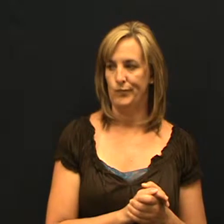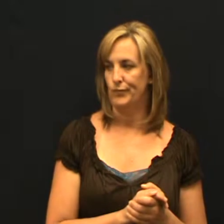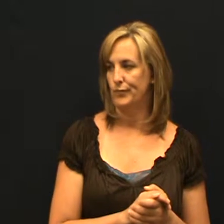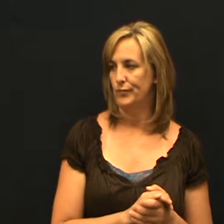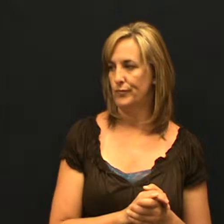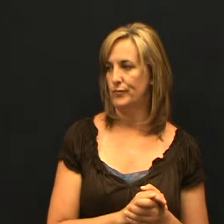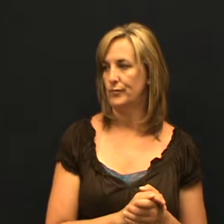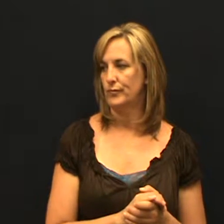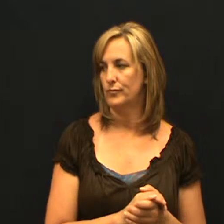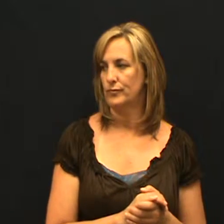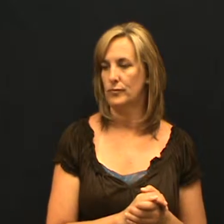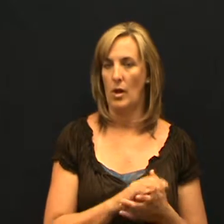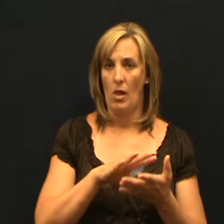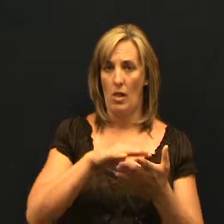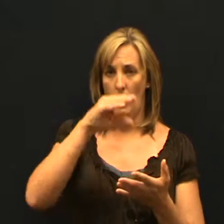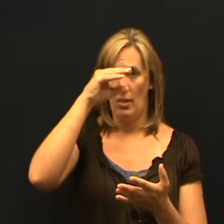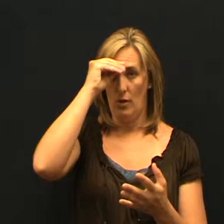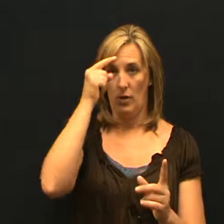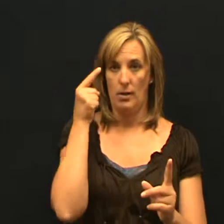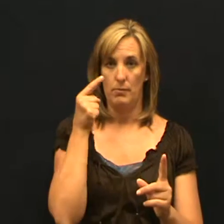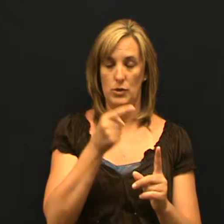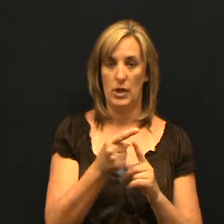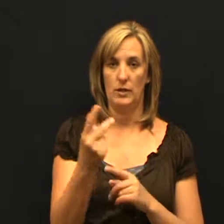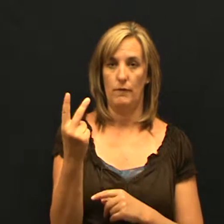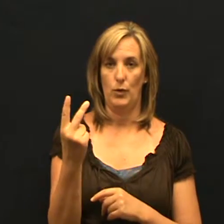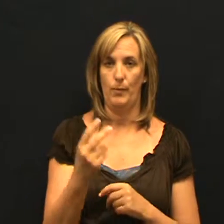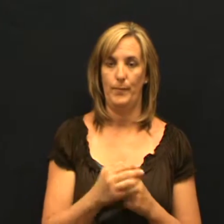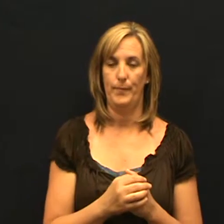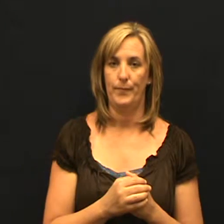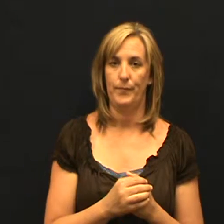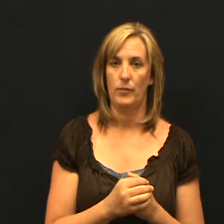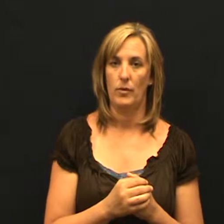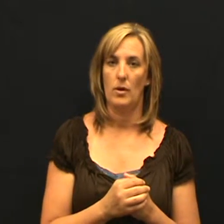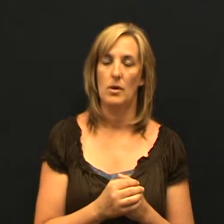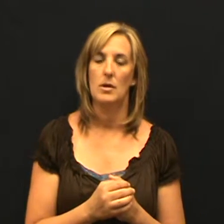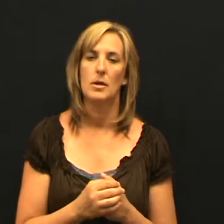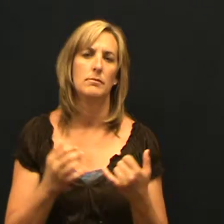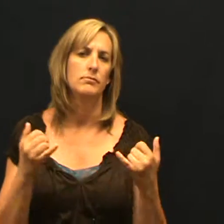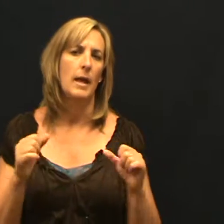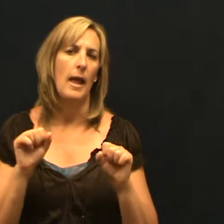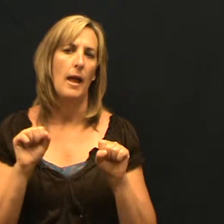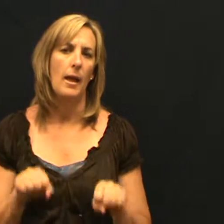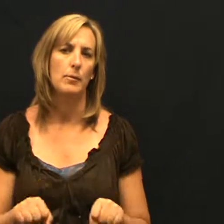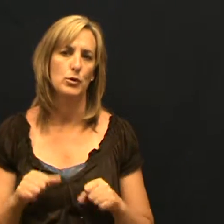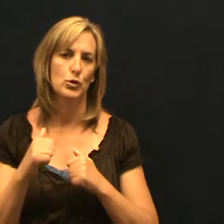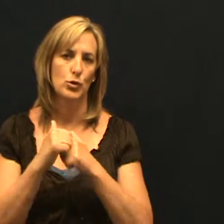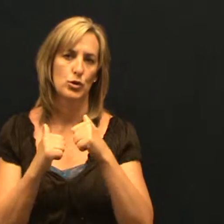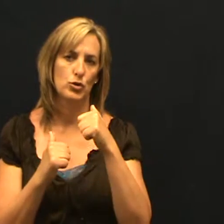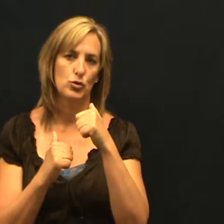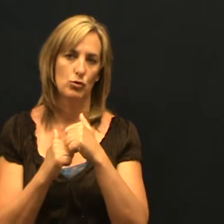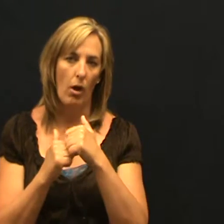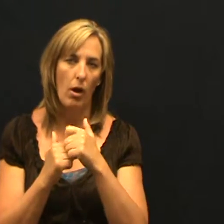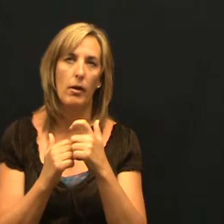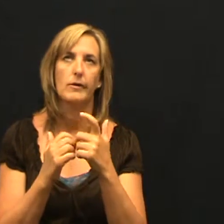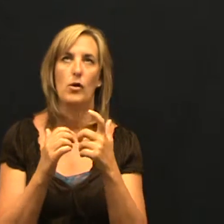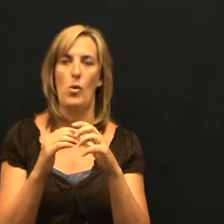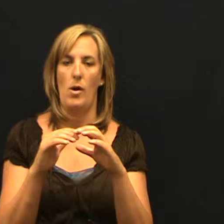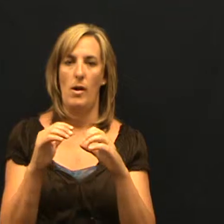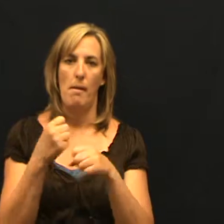So learning objective 2 is to be able to construct a statement of cash flows, at least the operating activity section of that. Then of